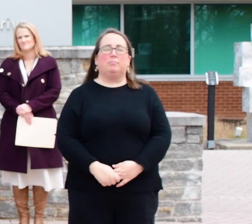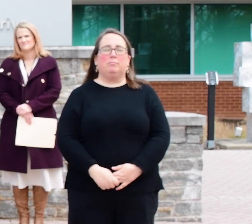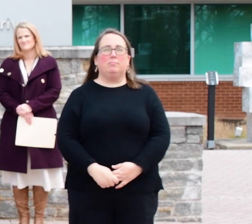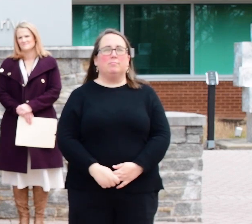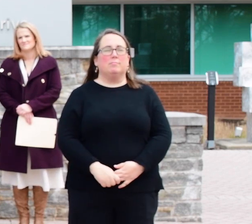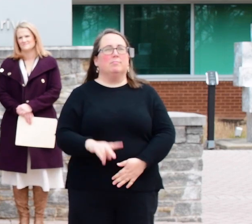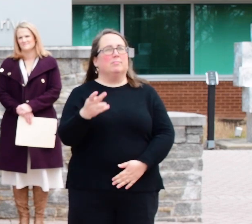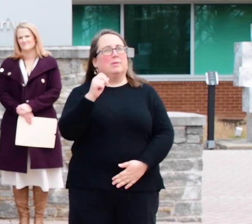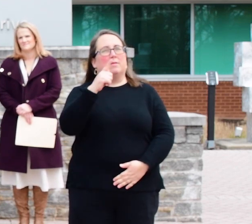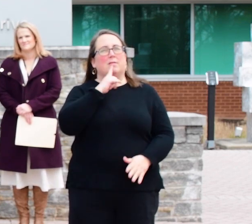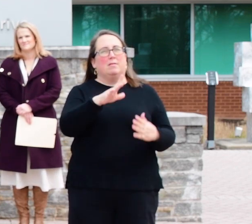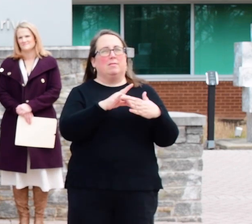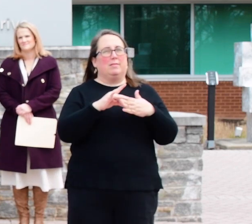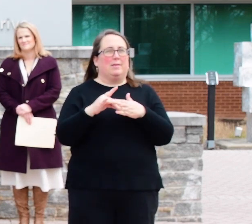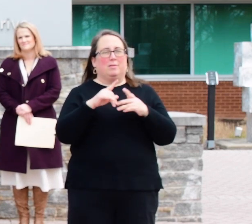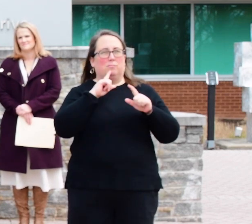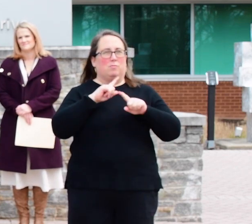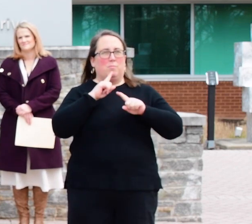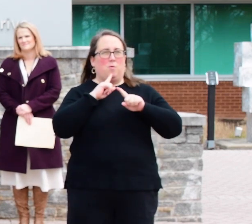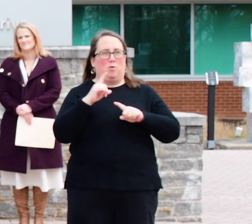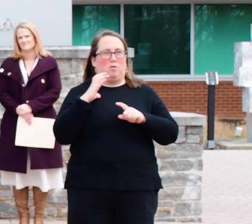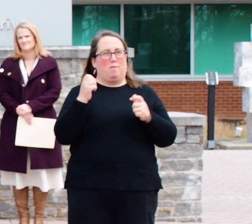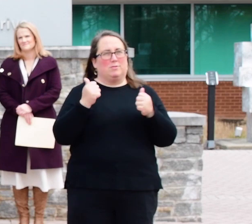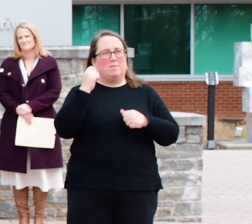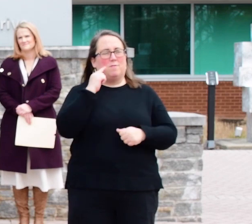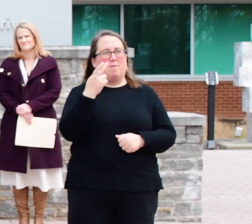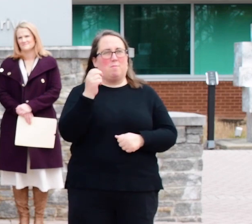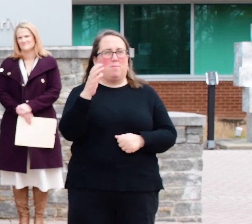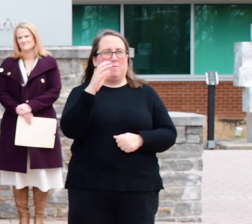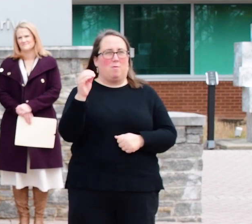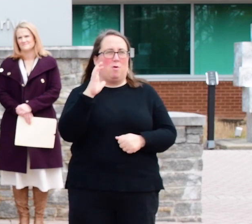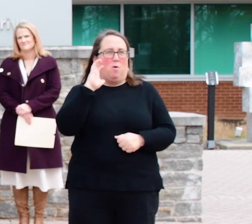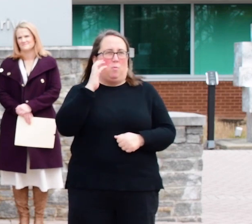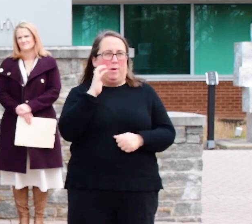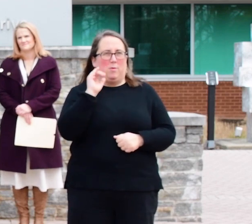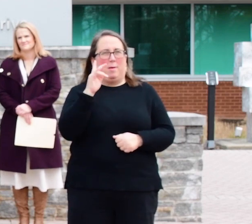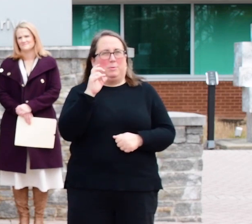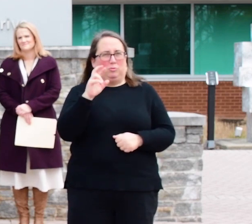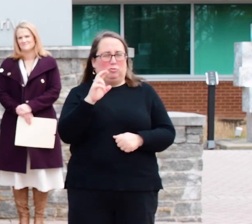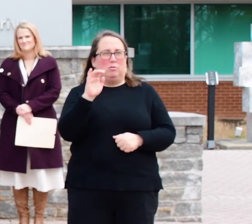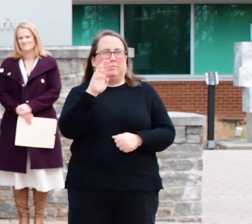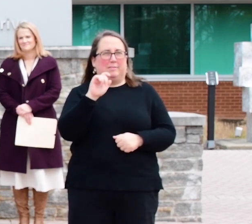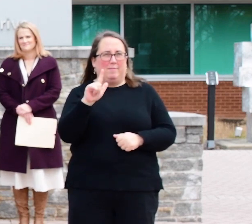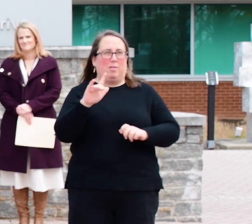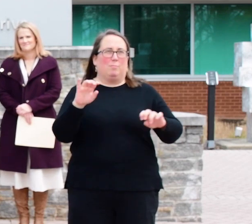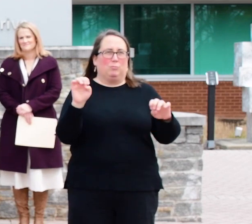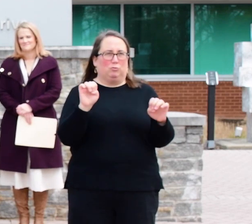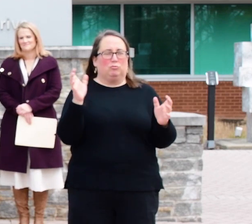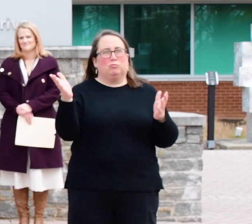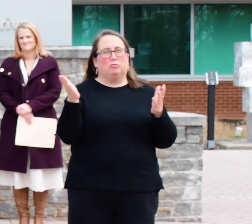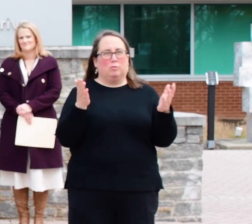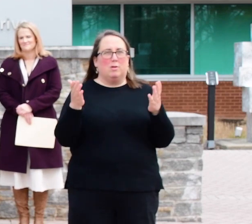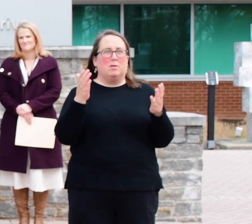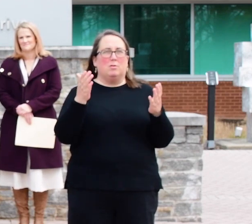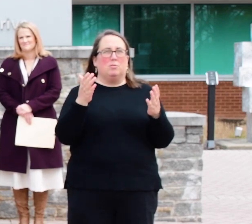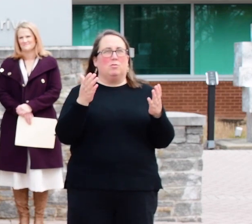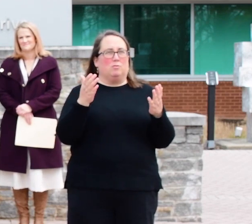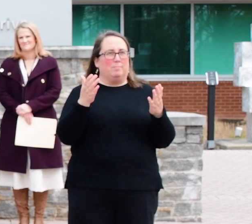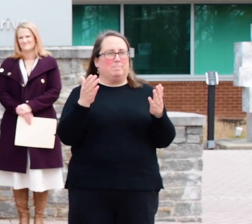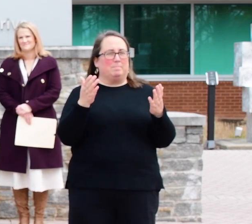Dan is also the lead or reporting officer for the Howard County Radio Amateur Civil Emergency Service, or